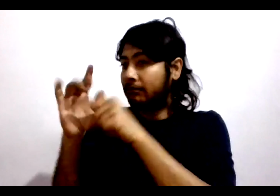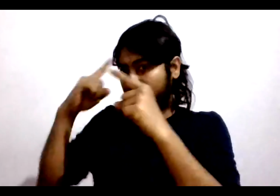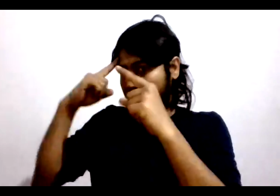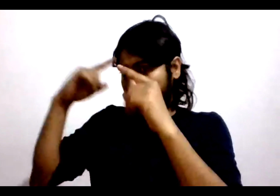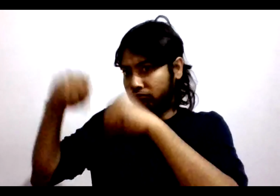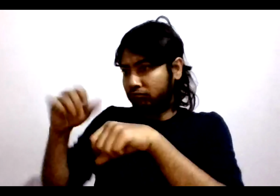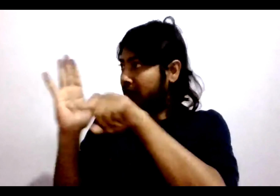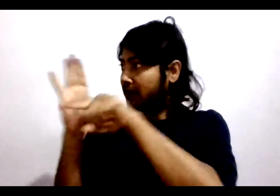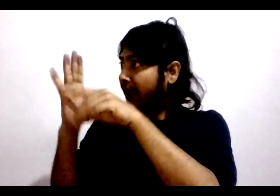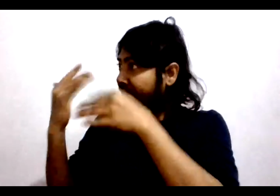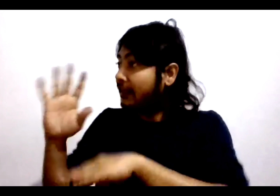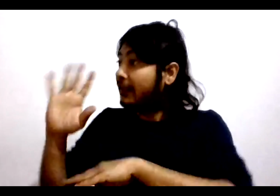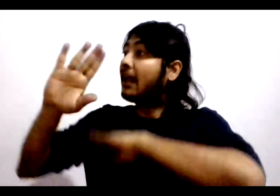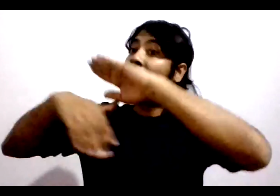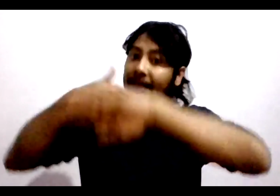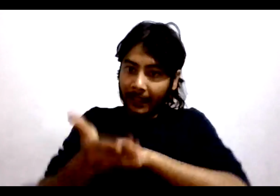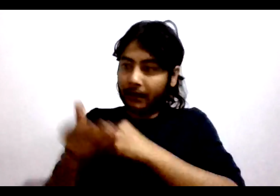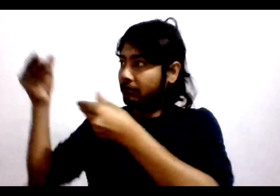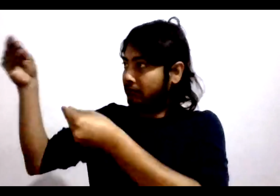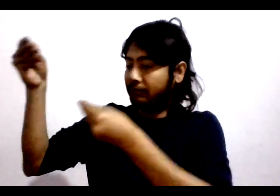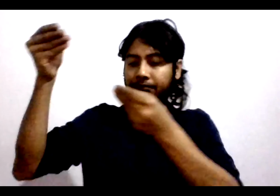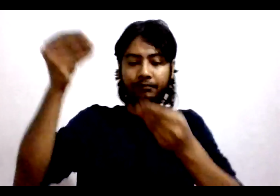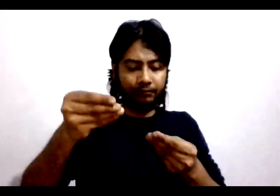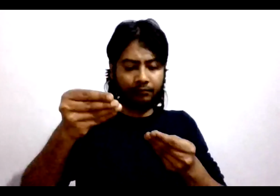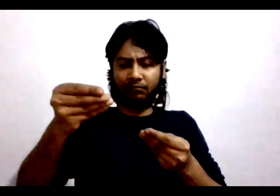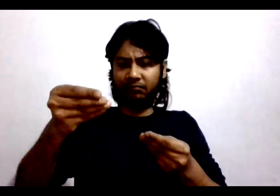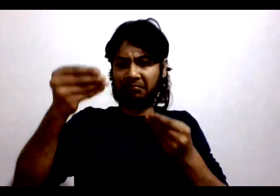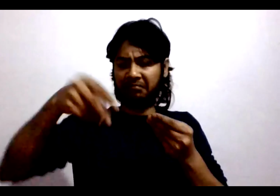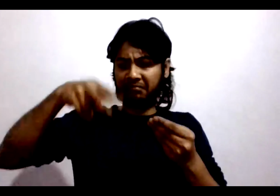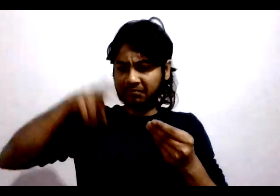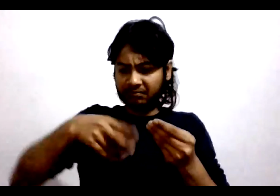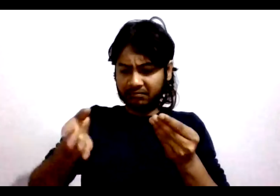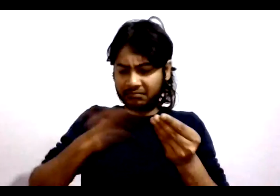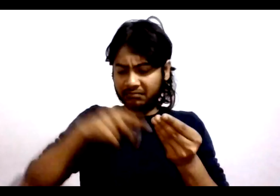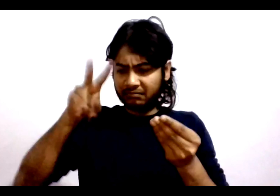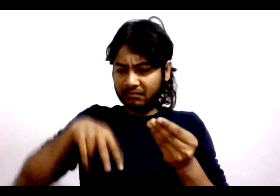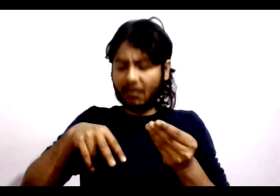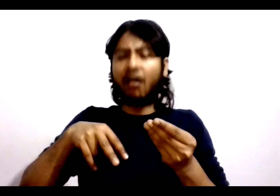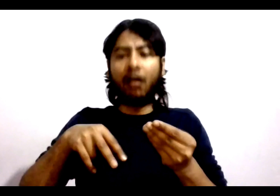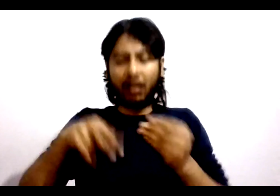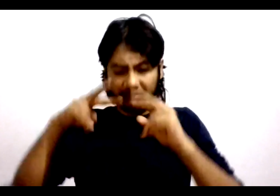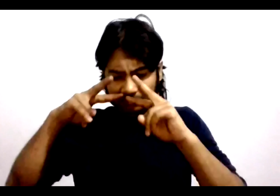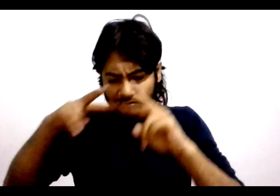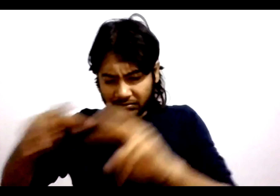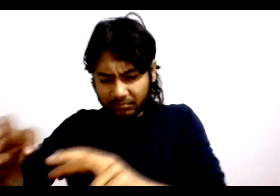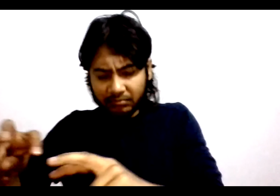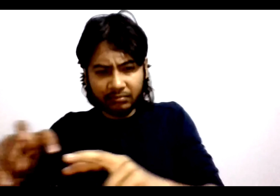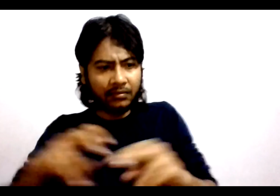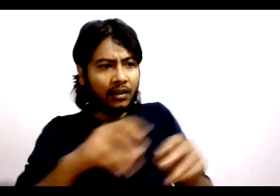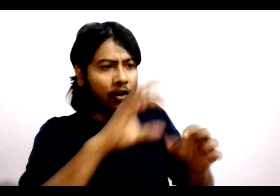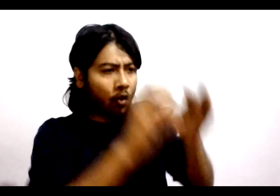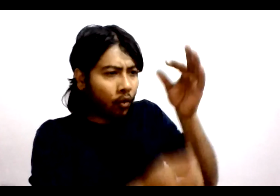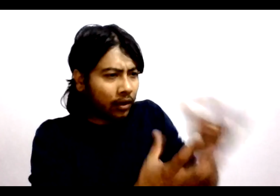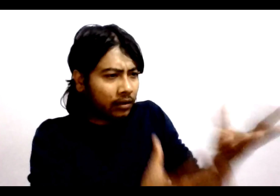amending, adapting, studying, engaging with the civil society and the stakeholders, and looking at what are the laws that are